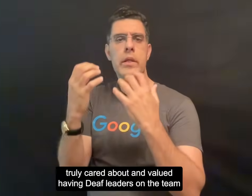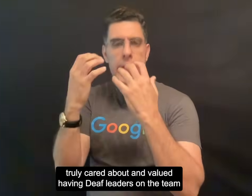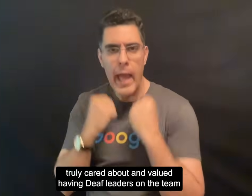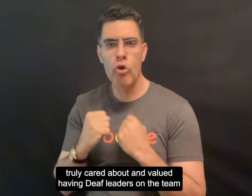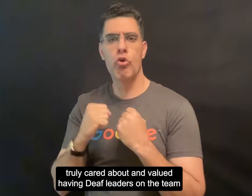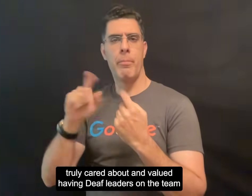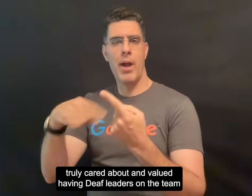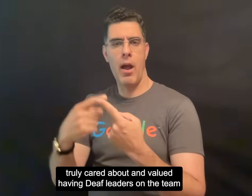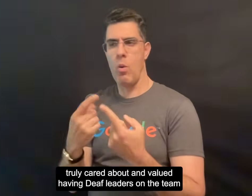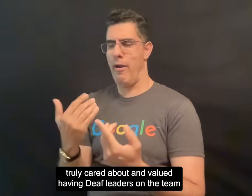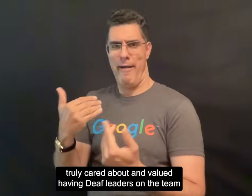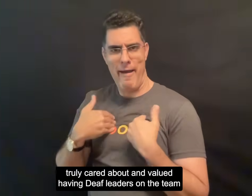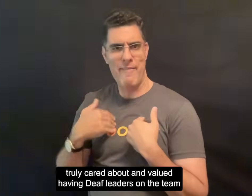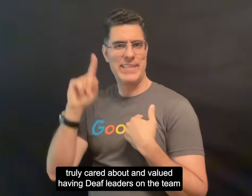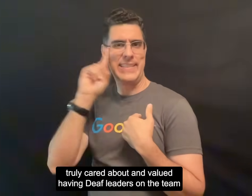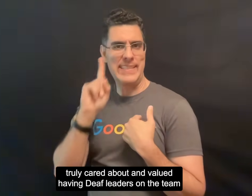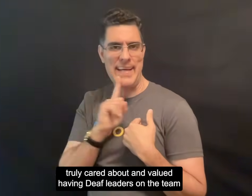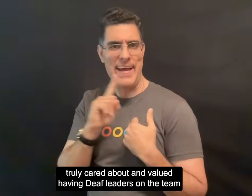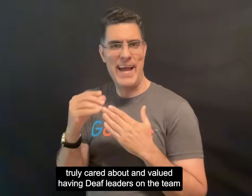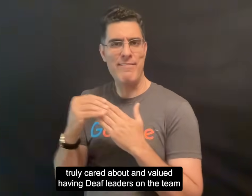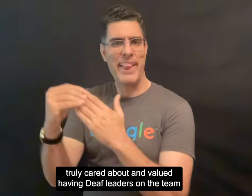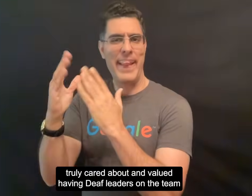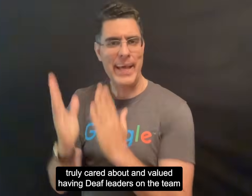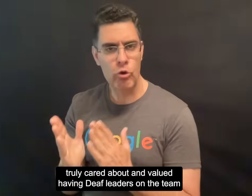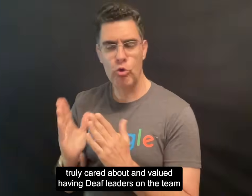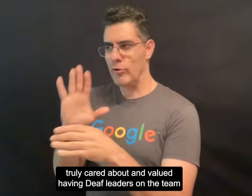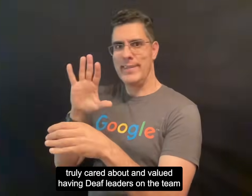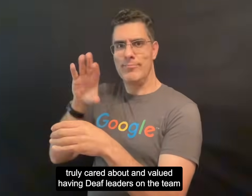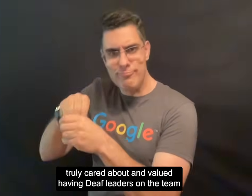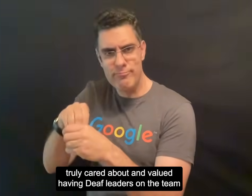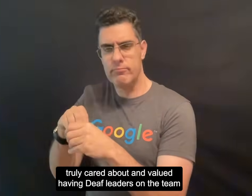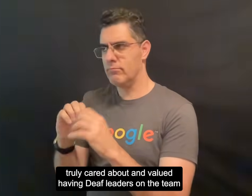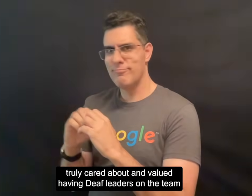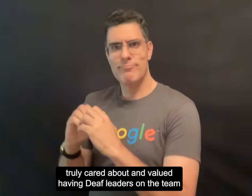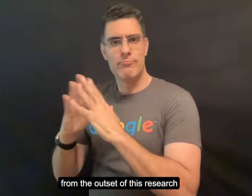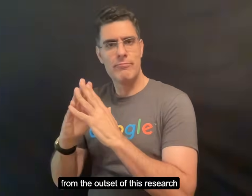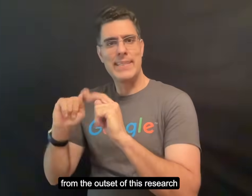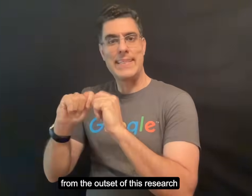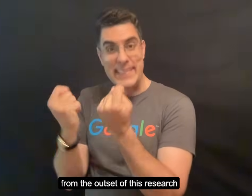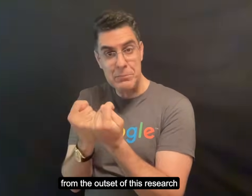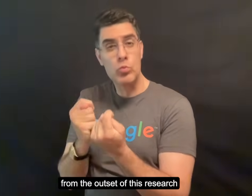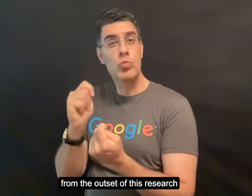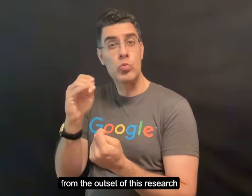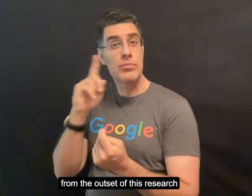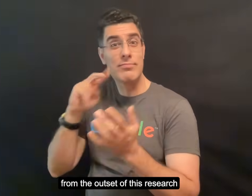cared about and valued having Deaf leaders on the team. From the outset of this